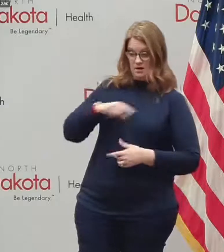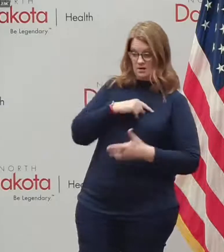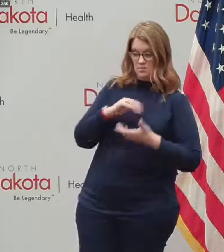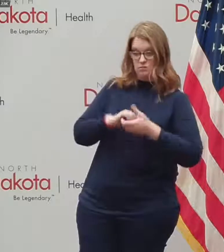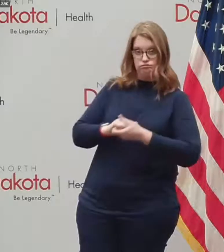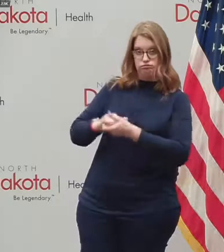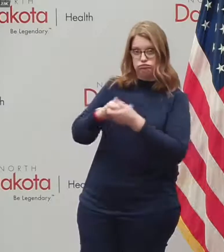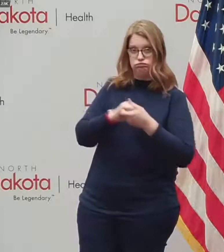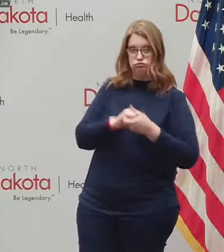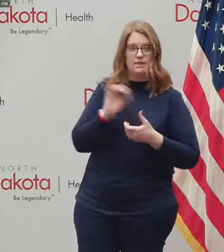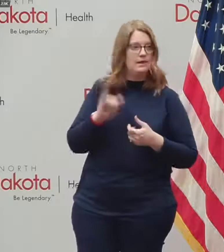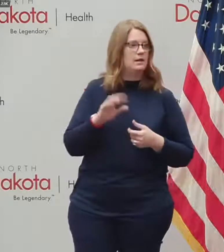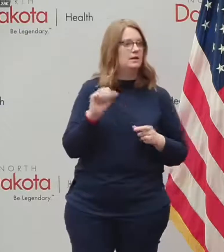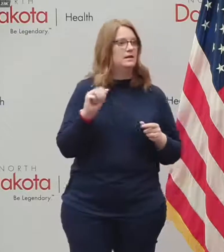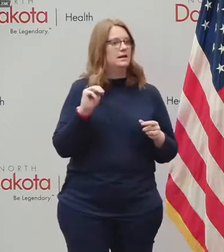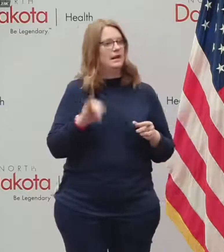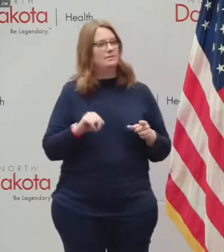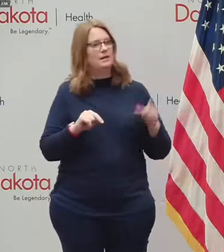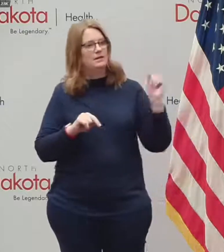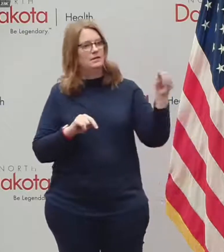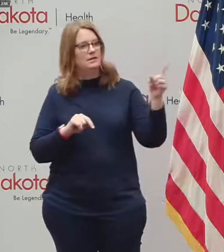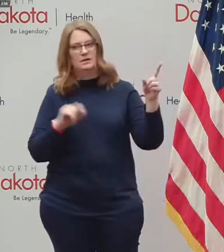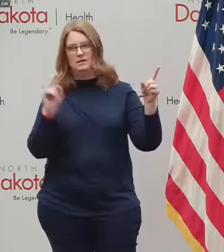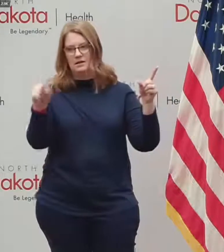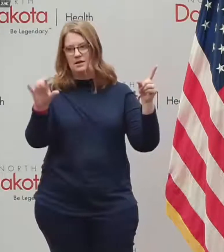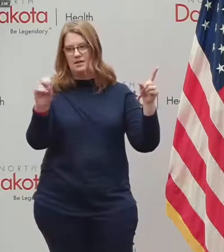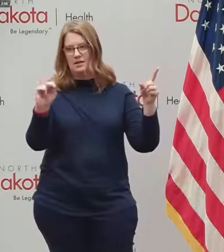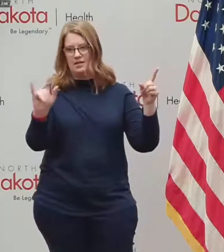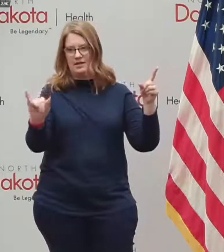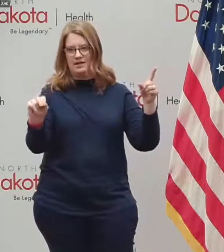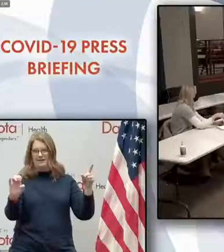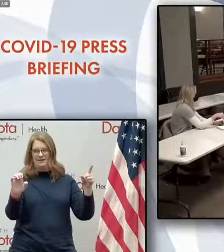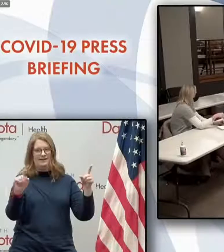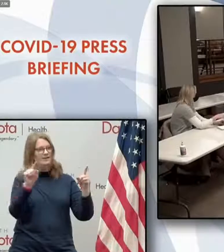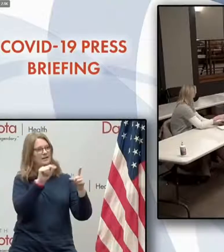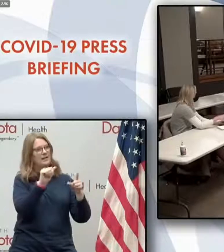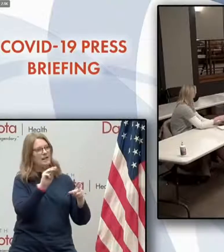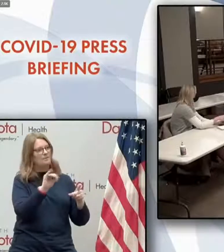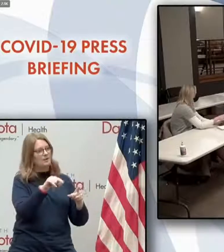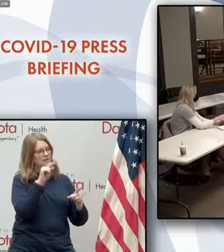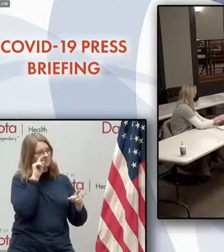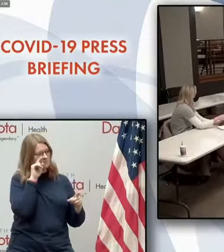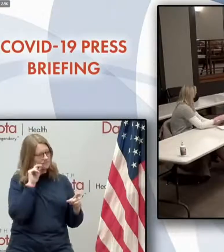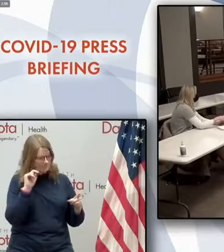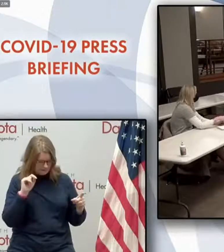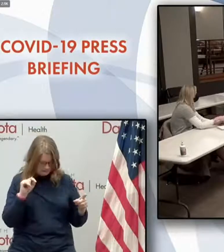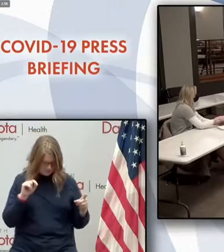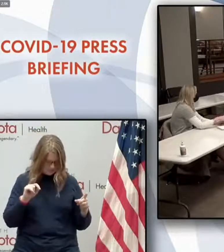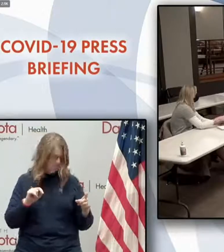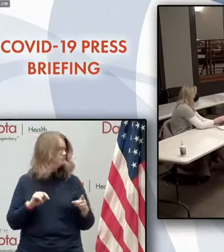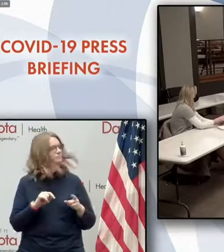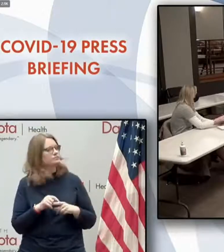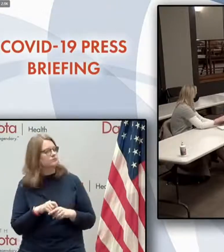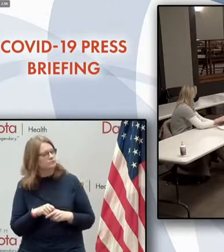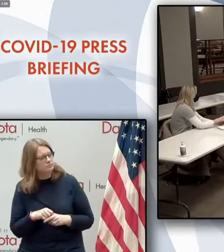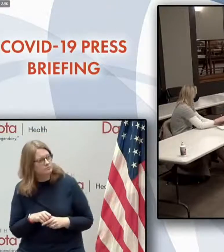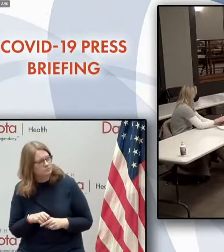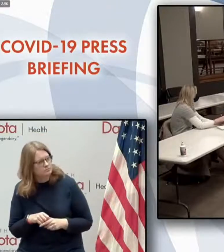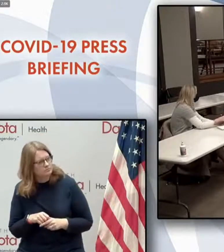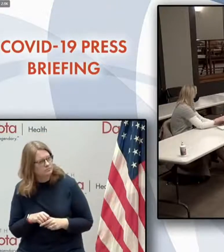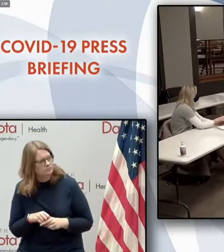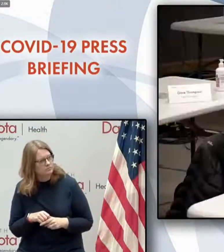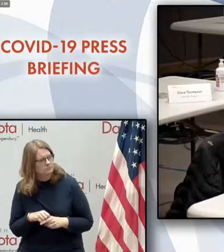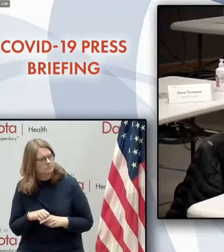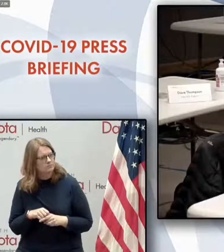step. I'm going to go Amy and then online, and then Jacob. On that note, do you have any sort of numbers or percentages in terms of